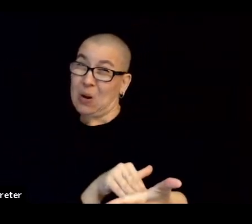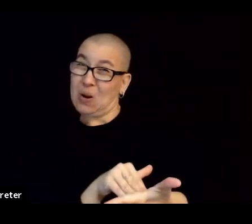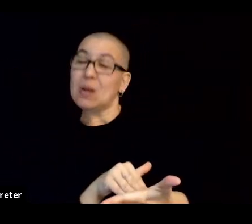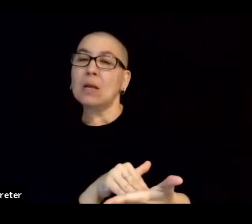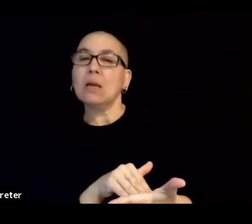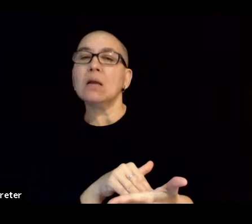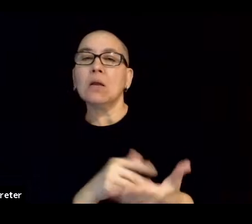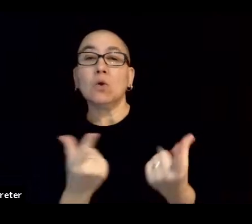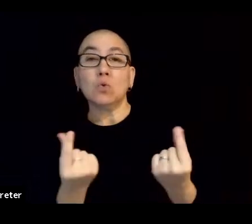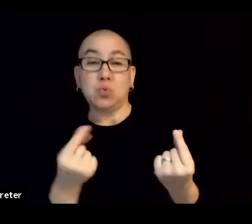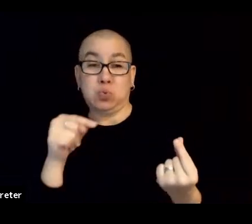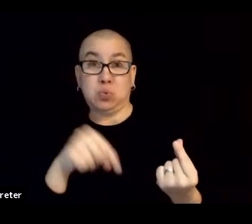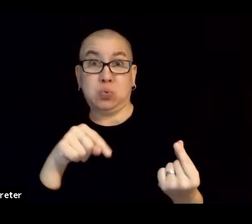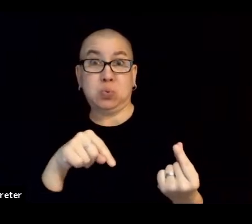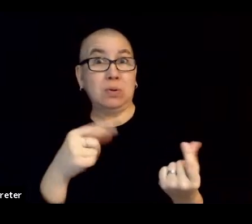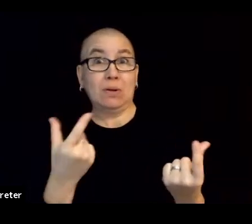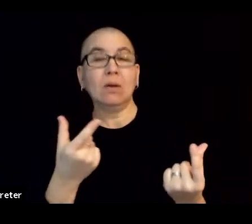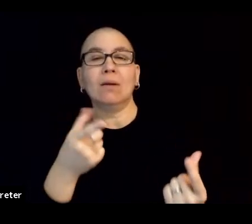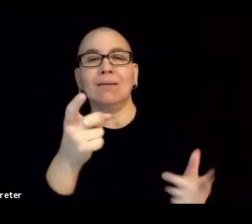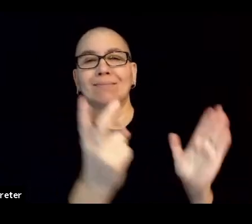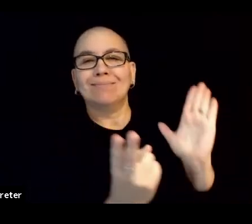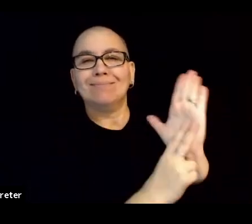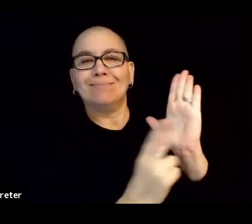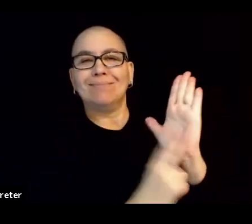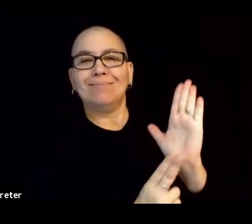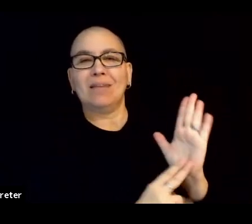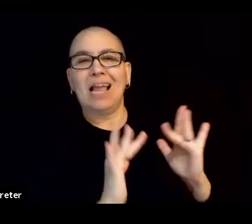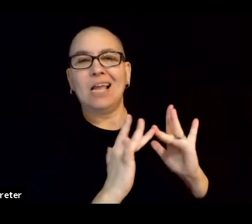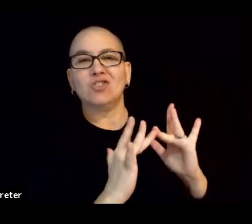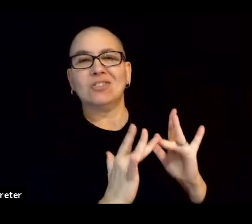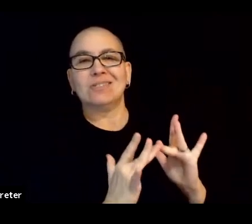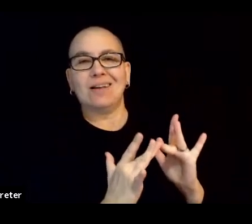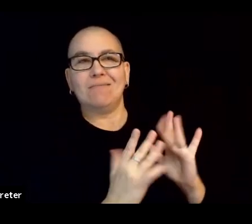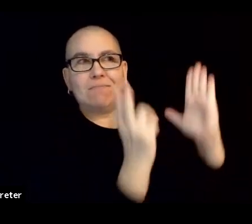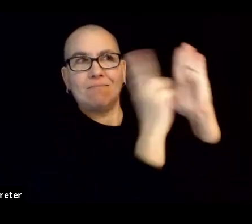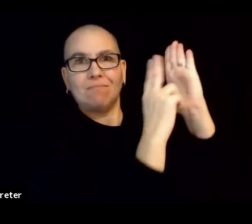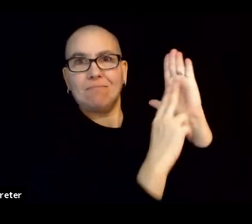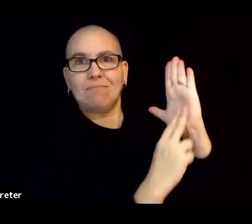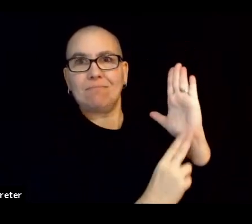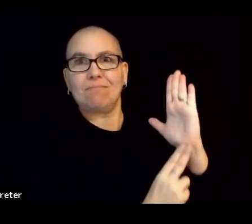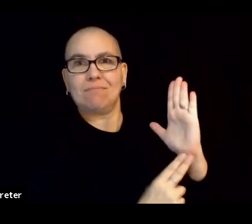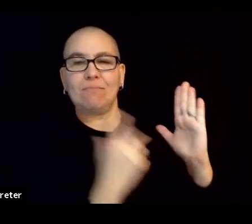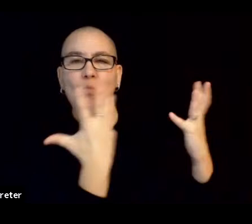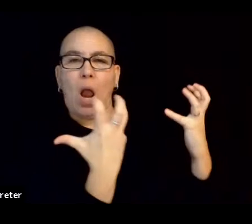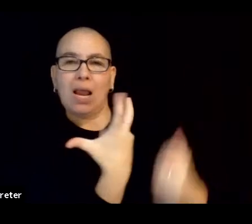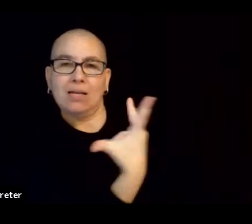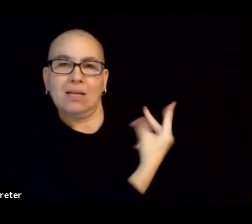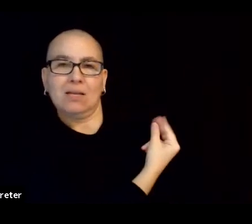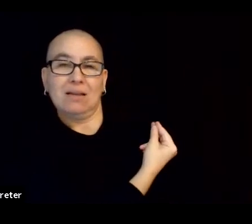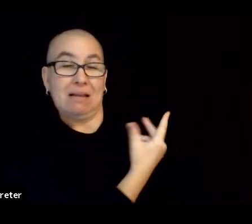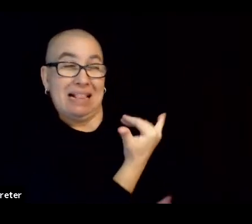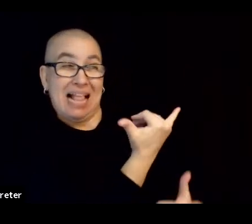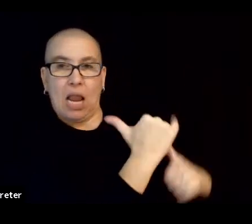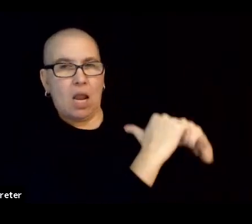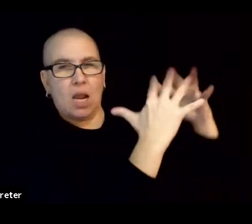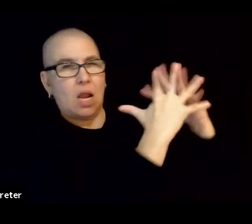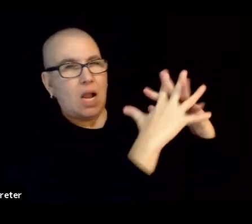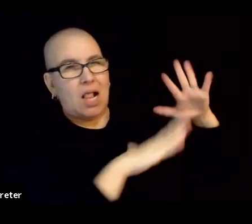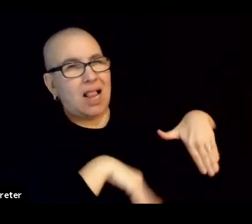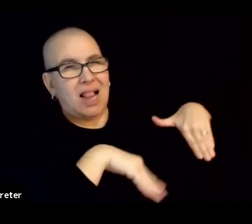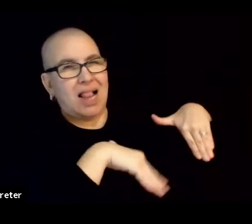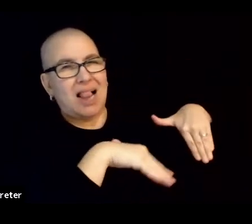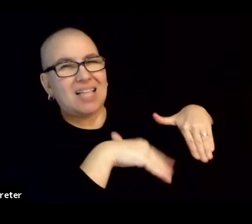dosages in an orderly manner. We may have to wait and come back till our next week of our next set of doses come. Our intent is to run